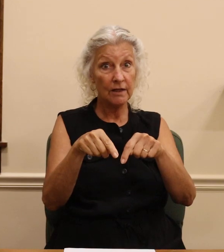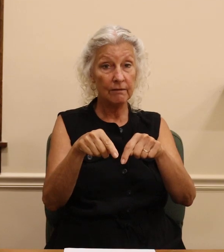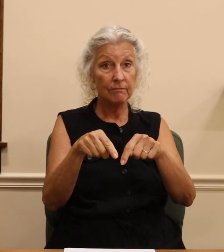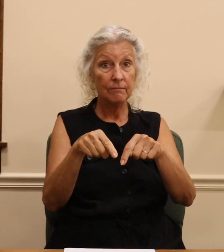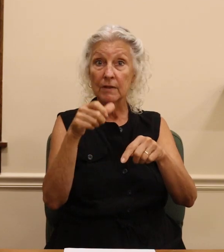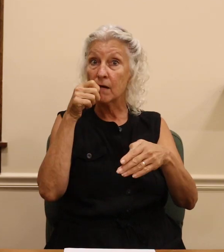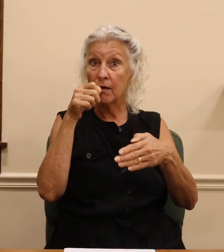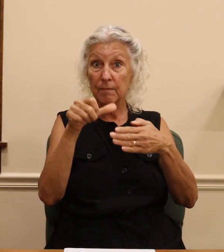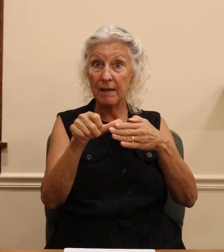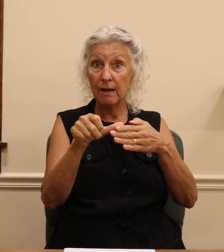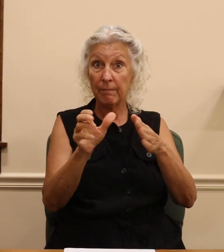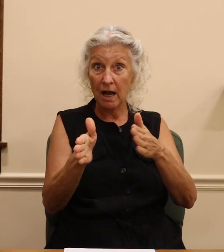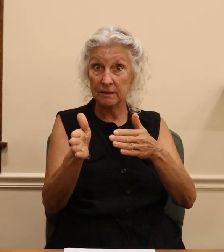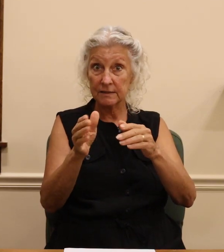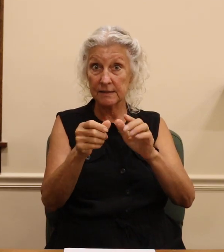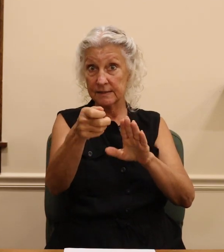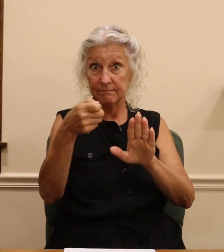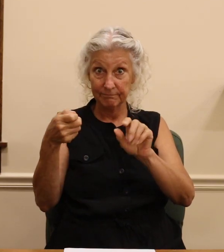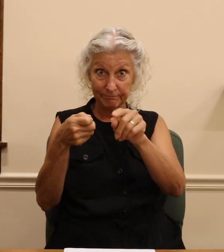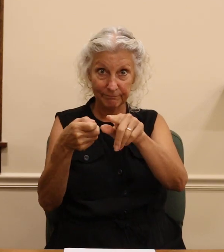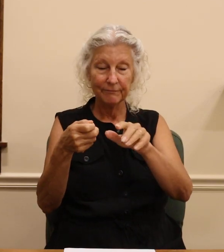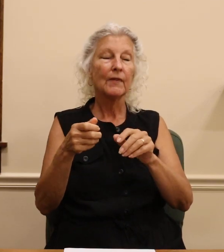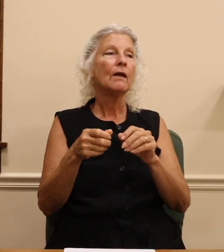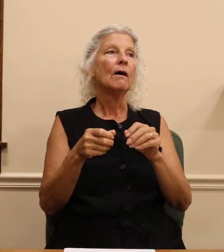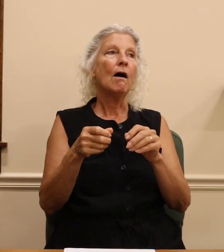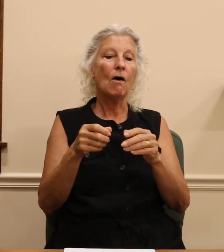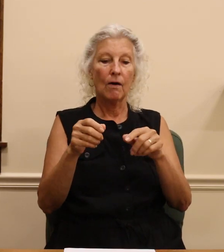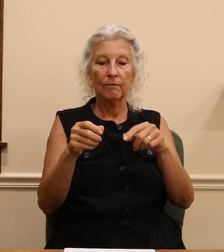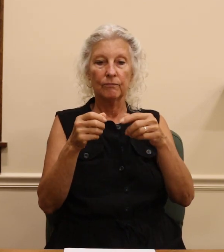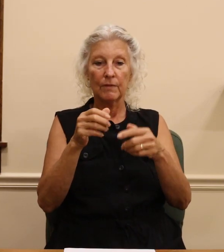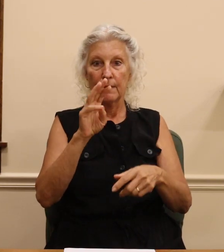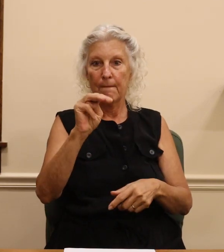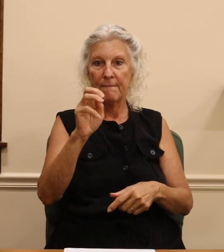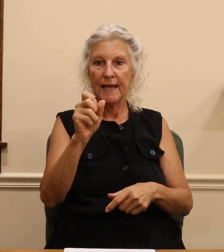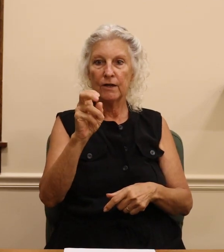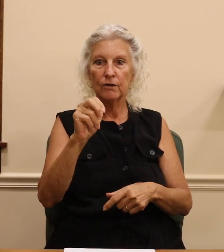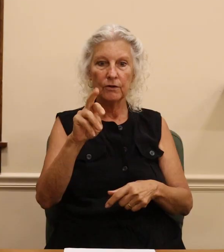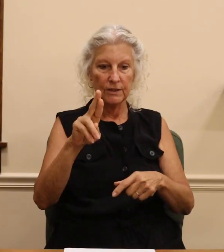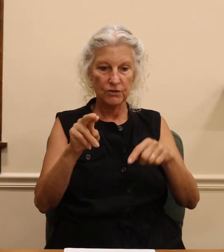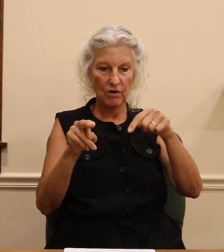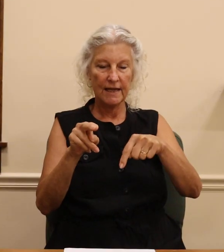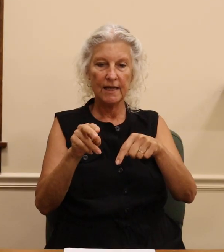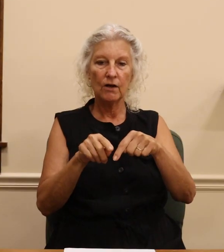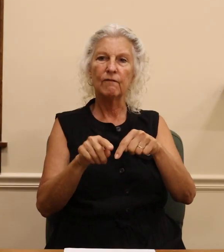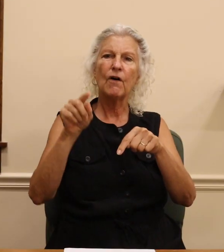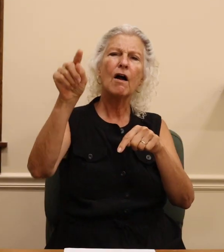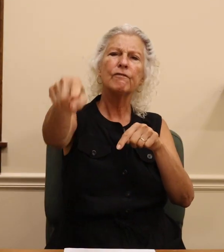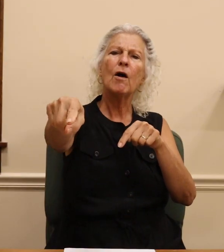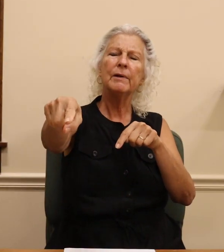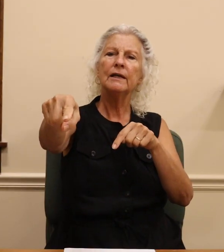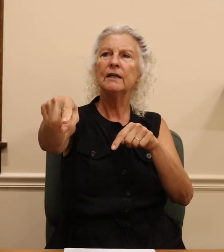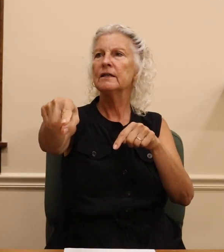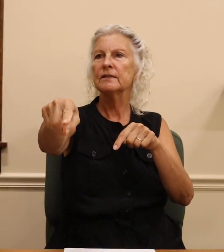it are the mailboxes, or the manor is right here, and far from it